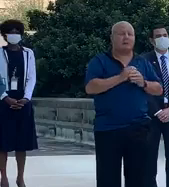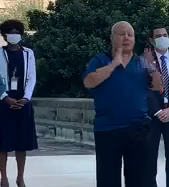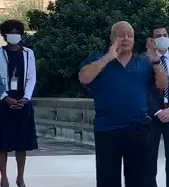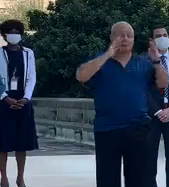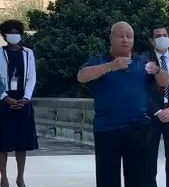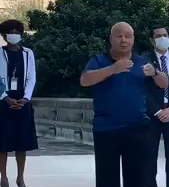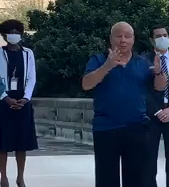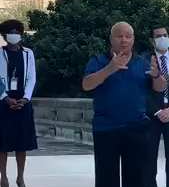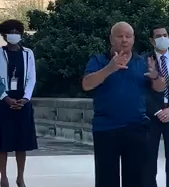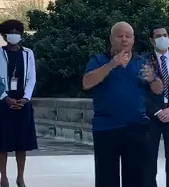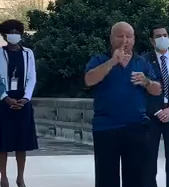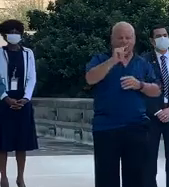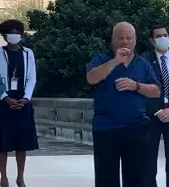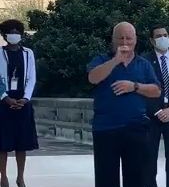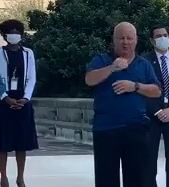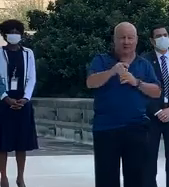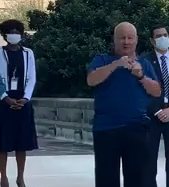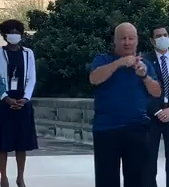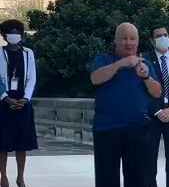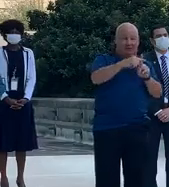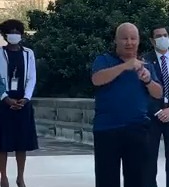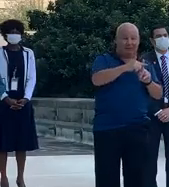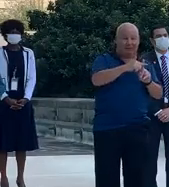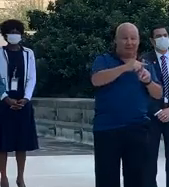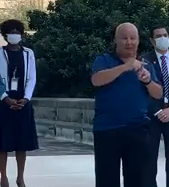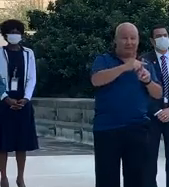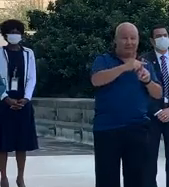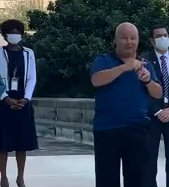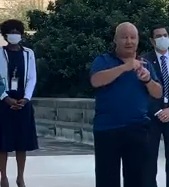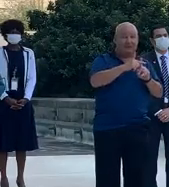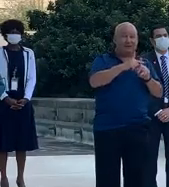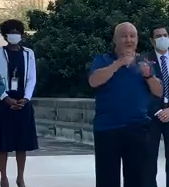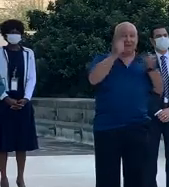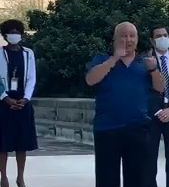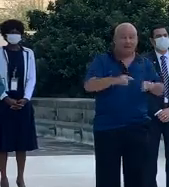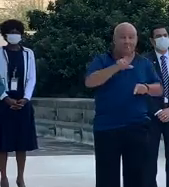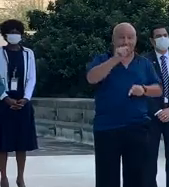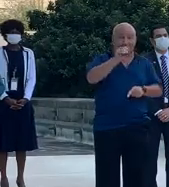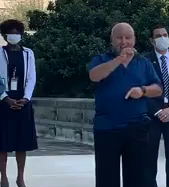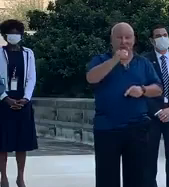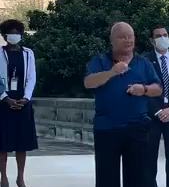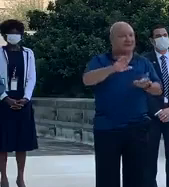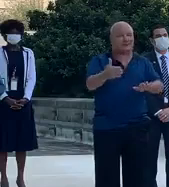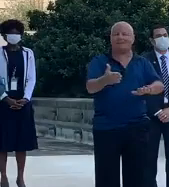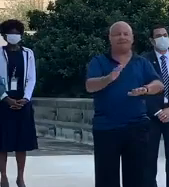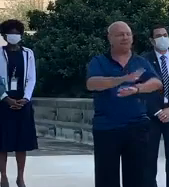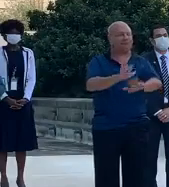letting the 20% of positivity result in 20% of deaths in our community.